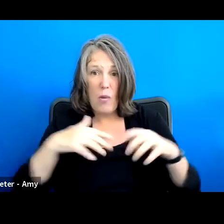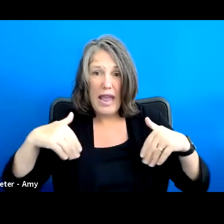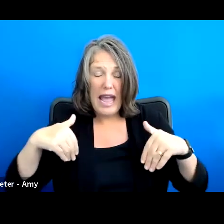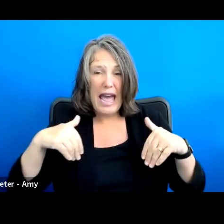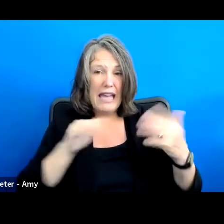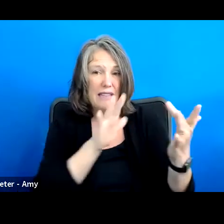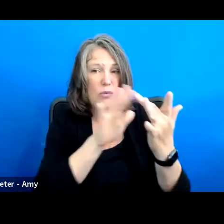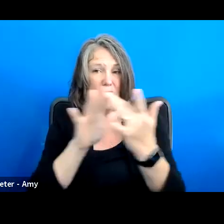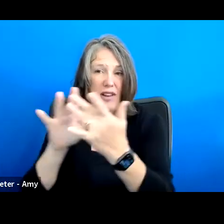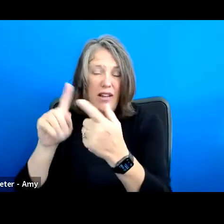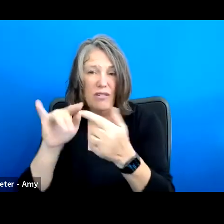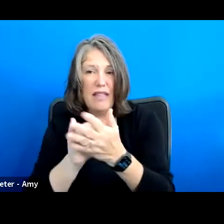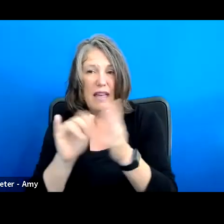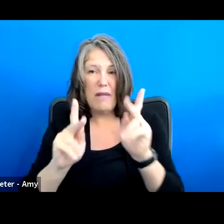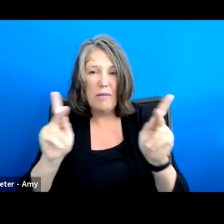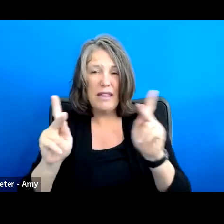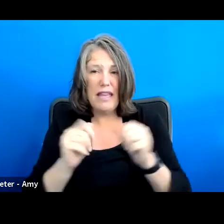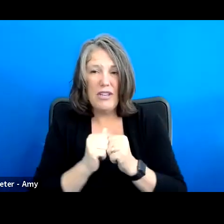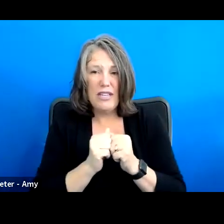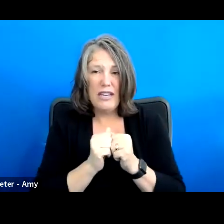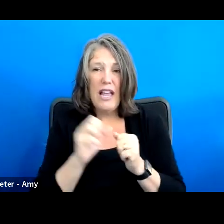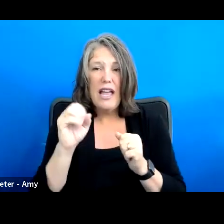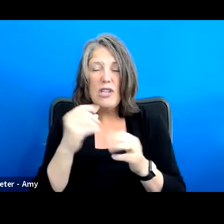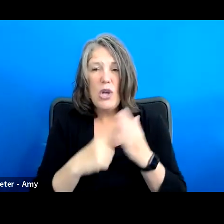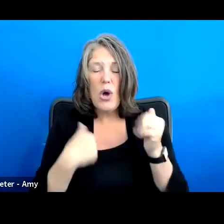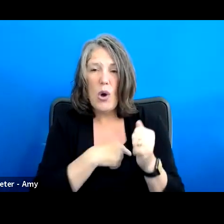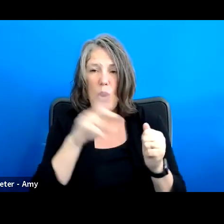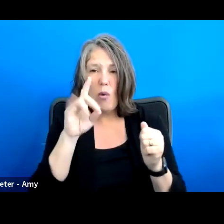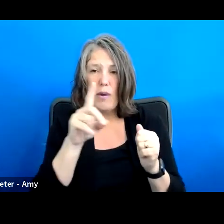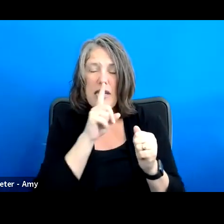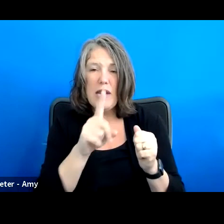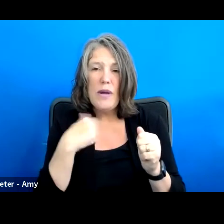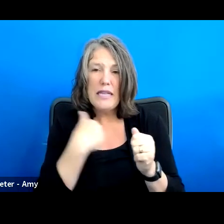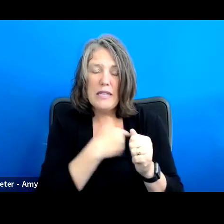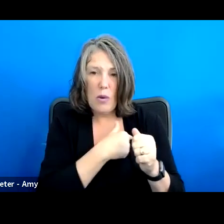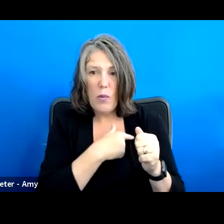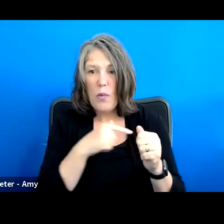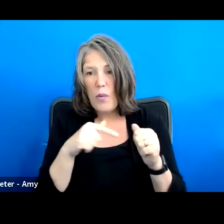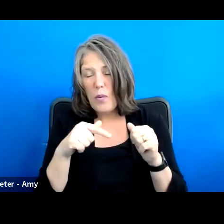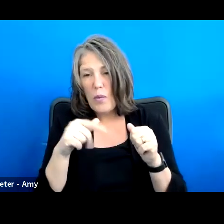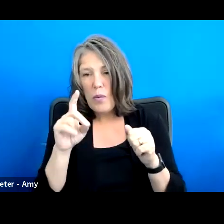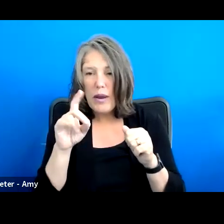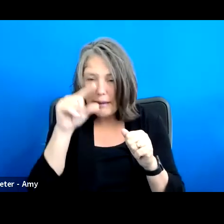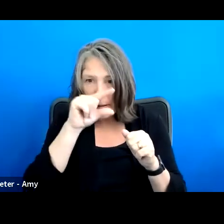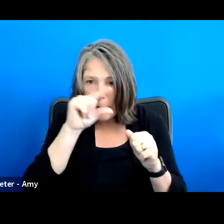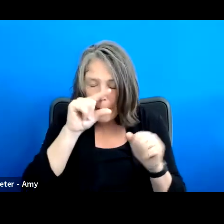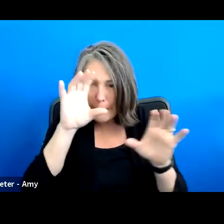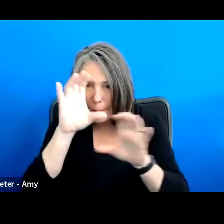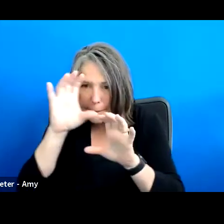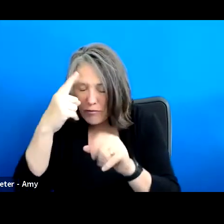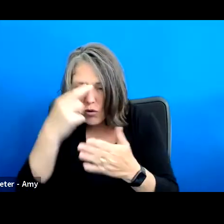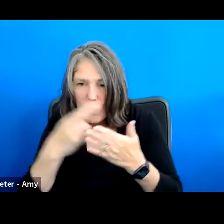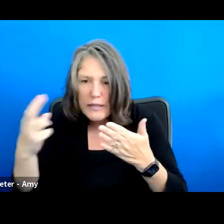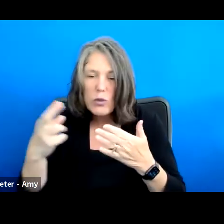reached out to that population. So what we did was we had to do a little Googling and looking into what resources we had,